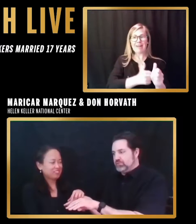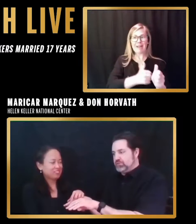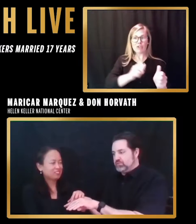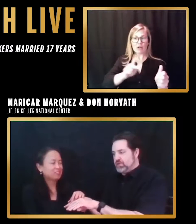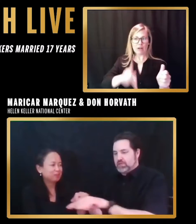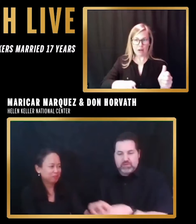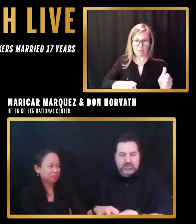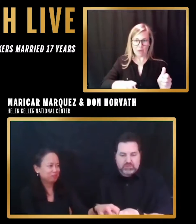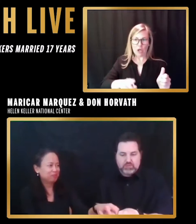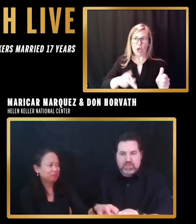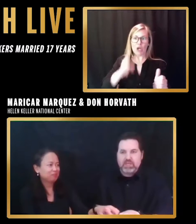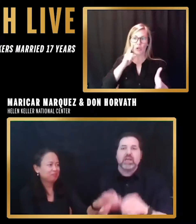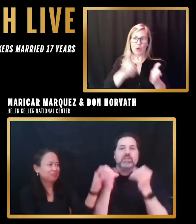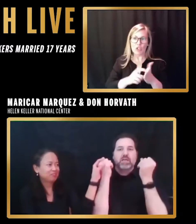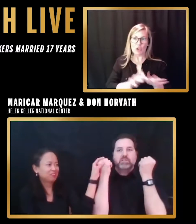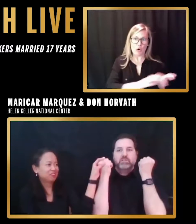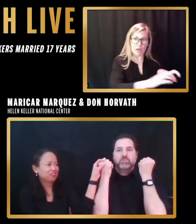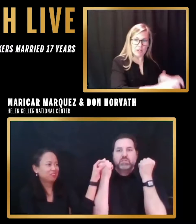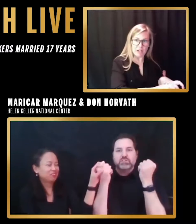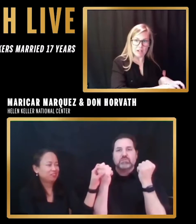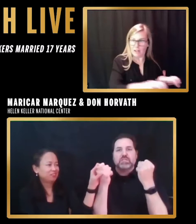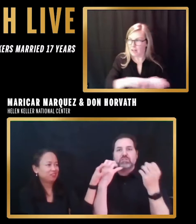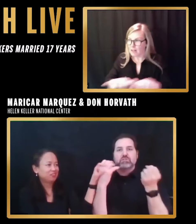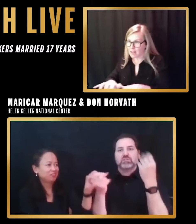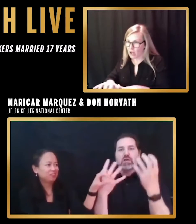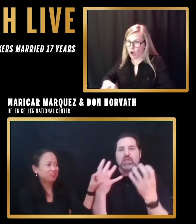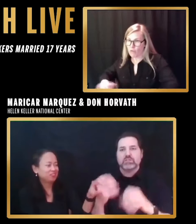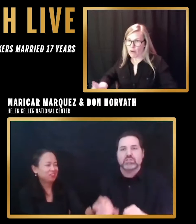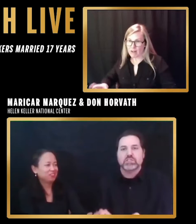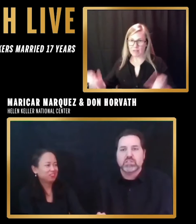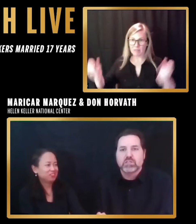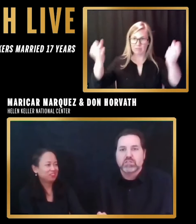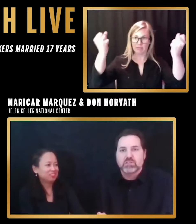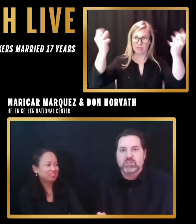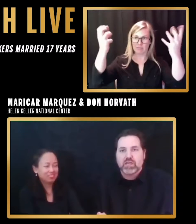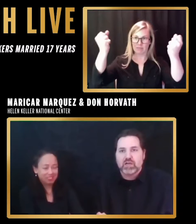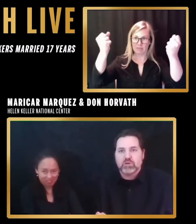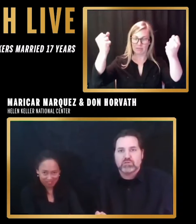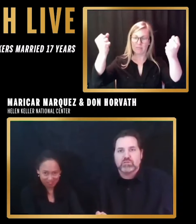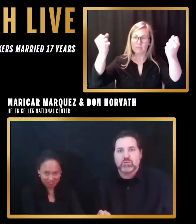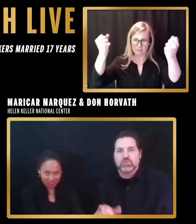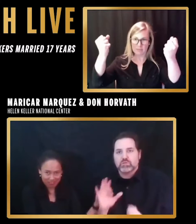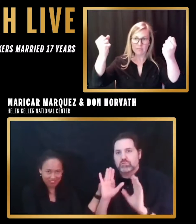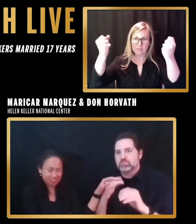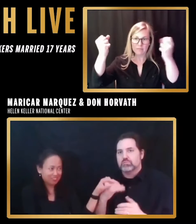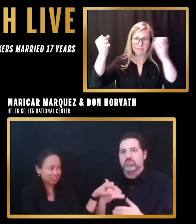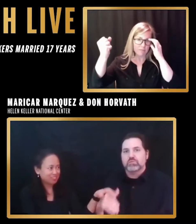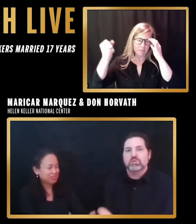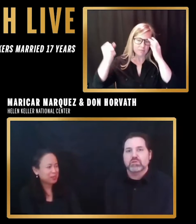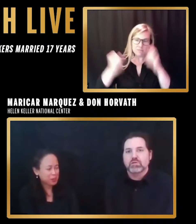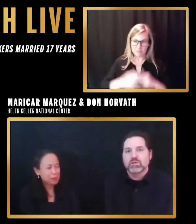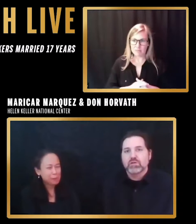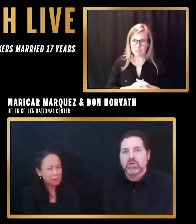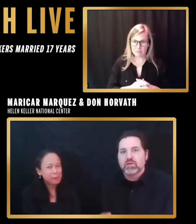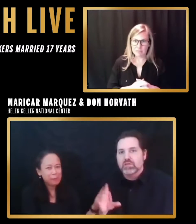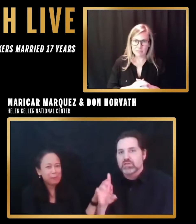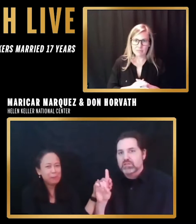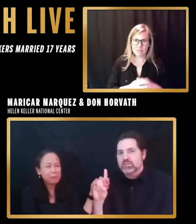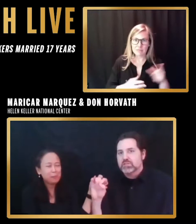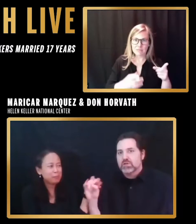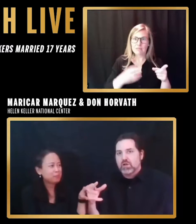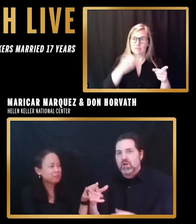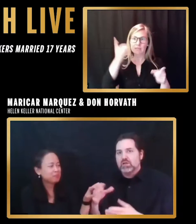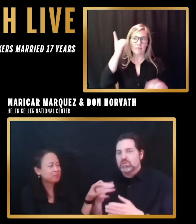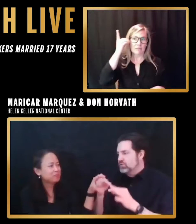her move this way, and then when she's ready, she'll sign to the camera. So we have thank you for